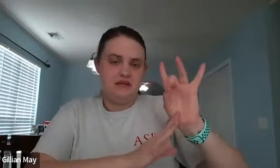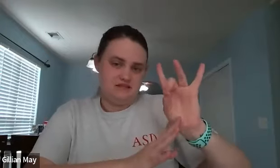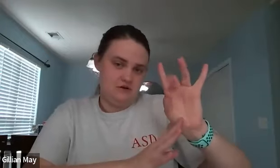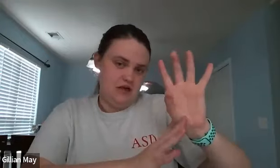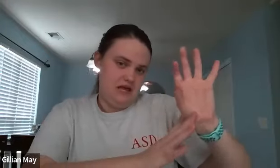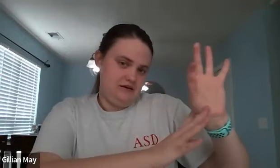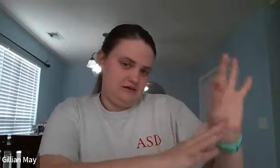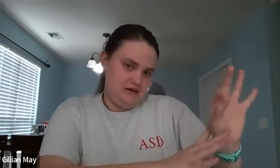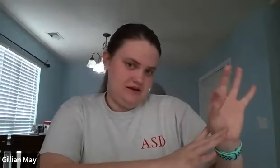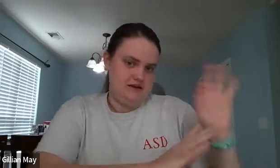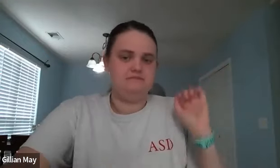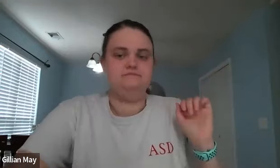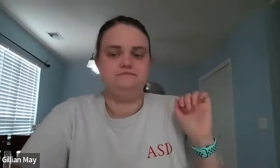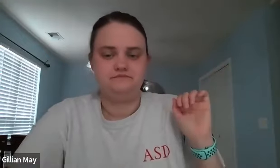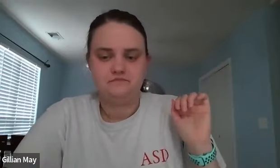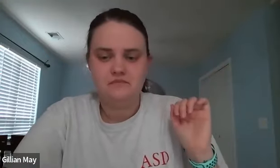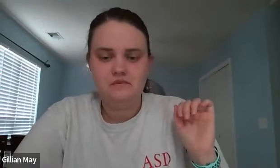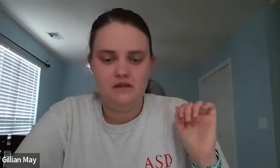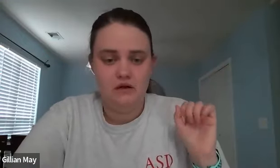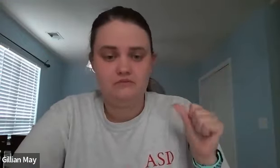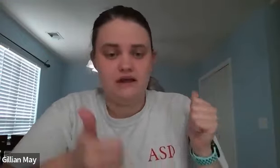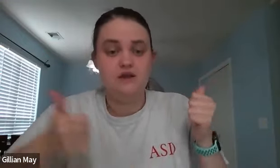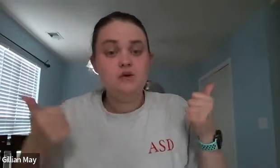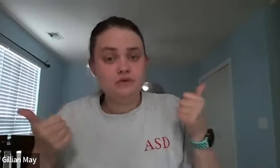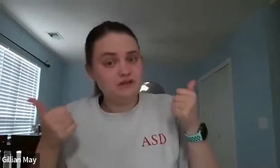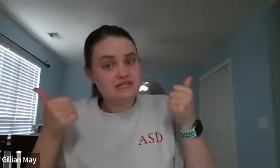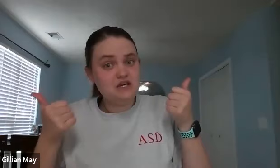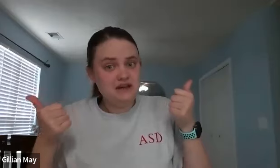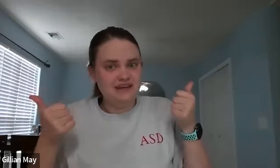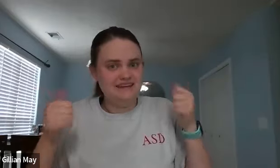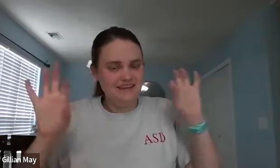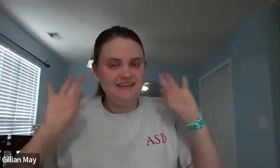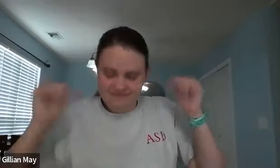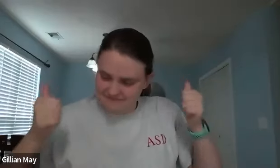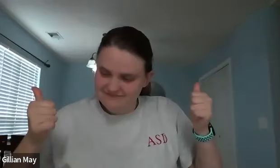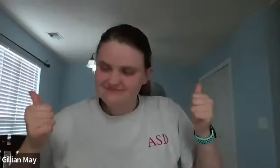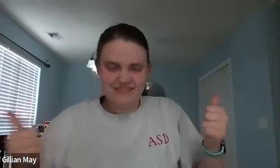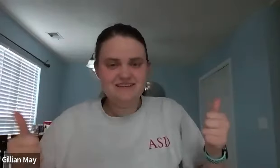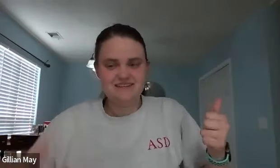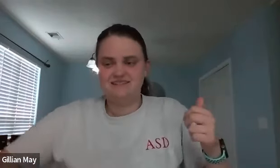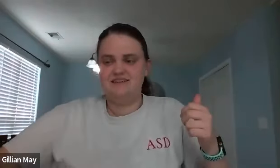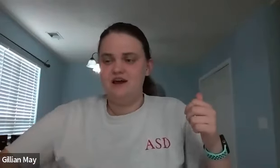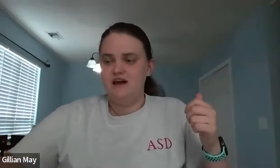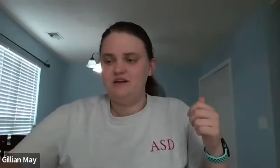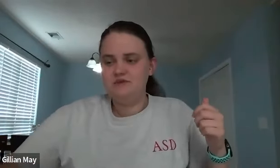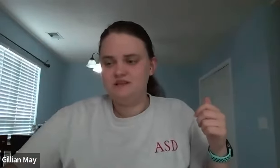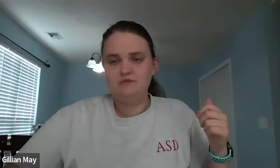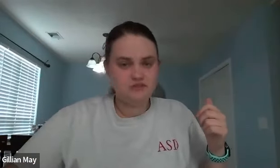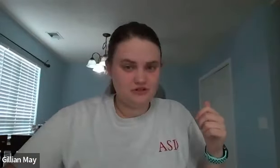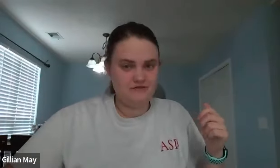yes, so 8, 9. All right, well, y'all did good. Like, yes, numbers can be real tricky for